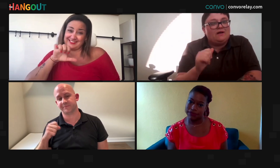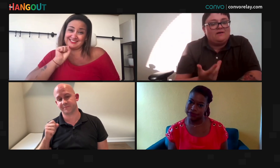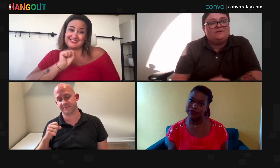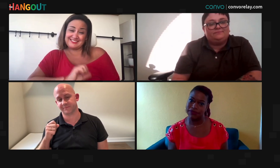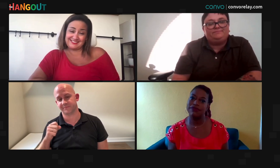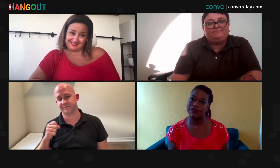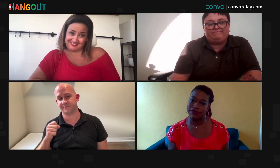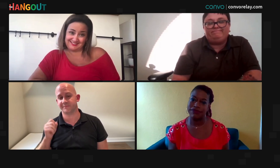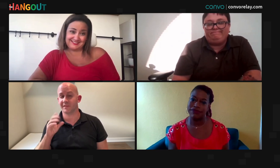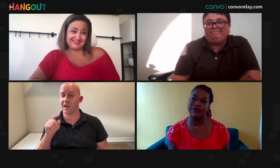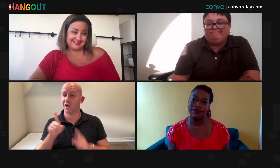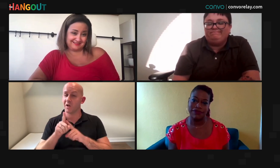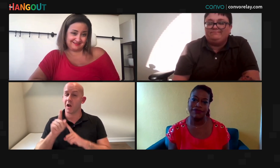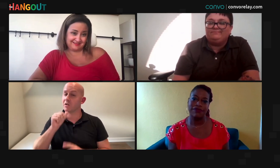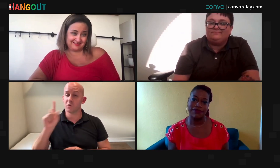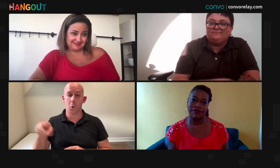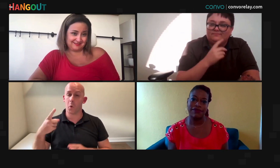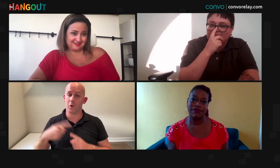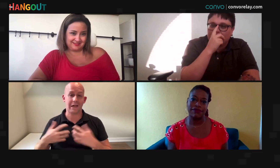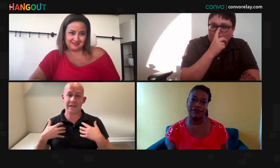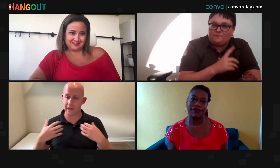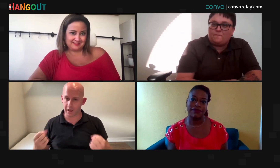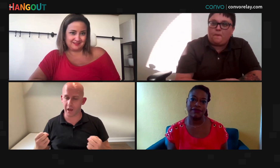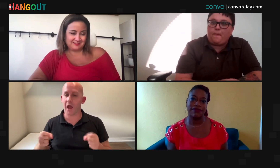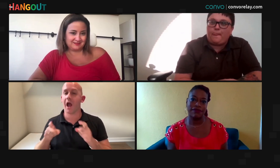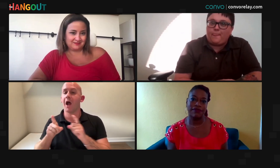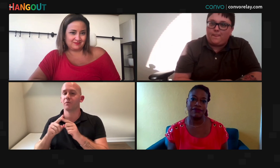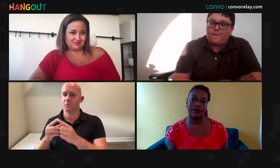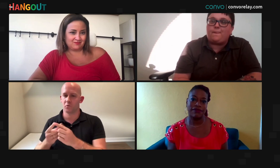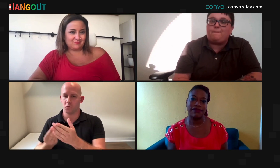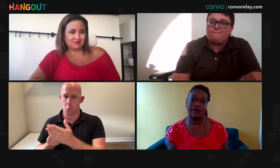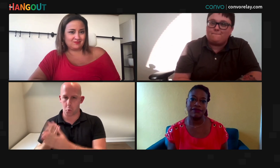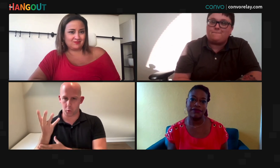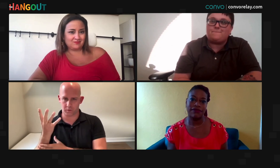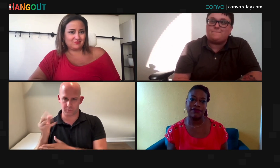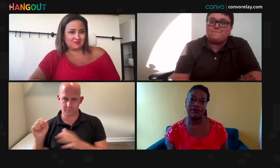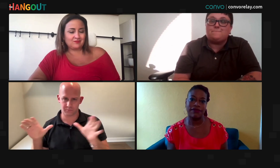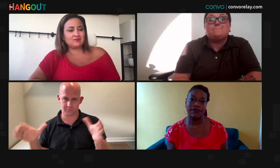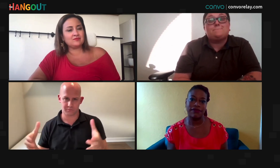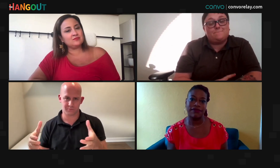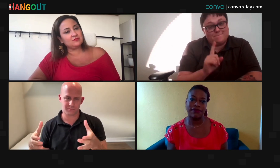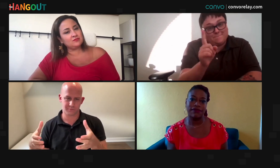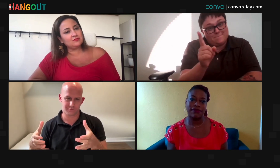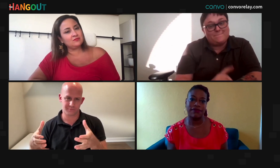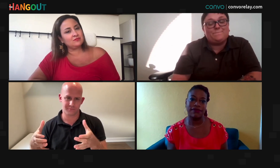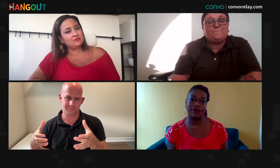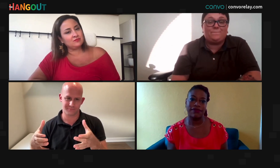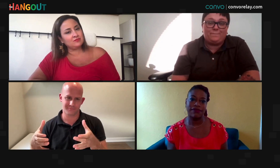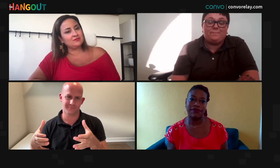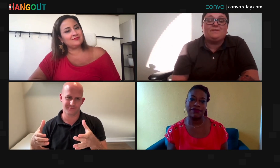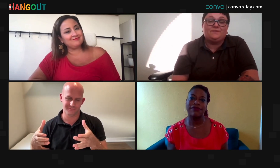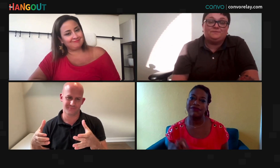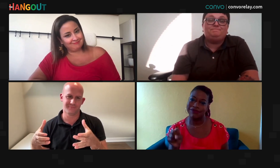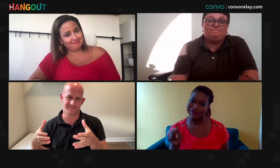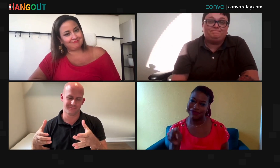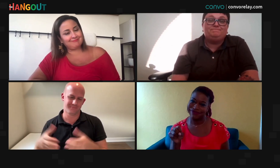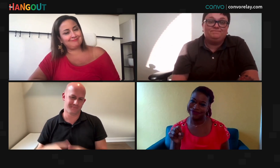that stigma of mental health. Yes. This is Jerome. It's not only about healing, it's about growth.